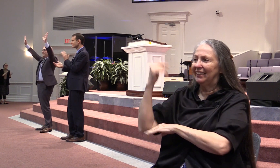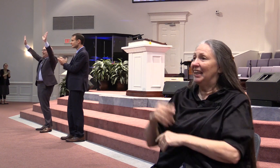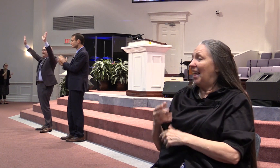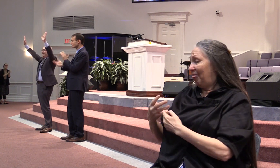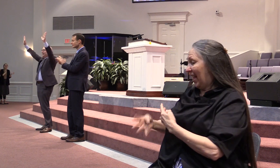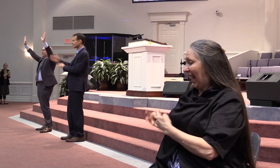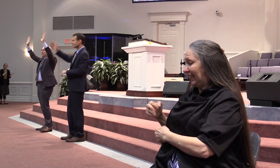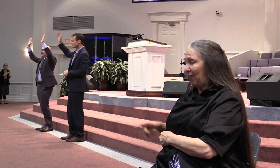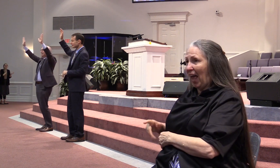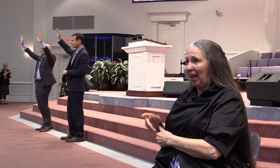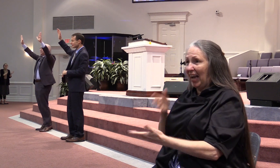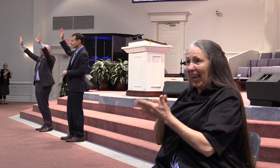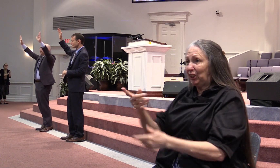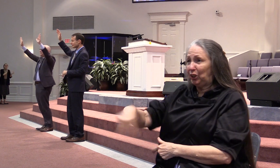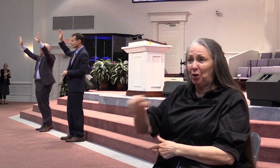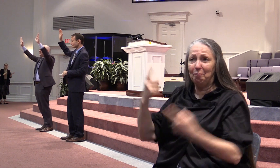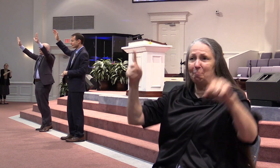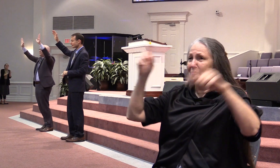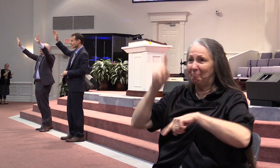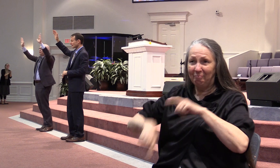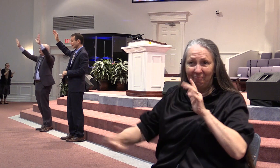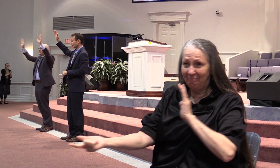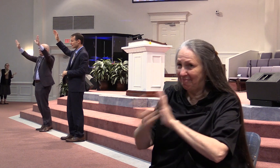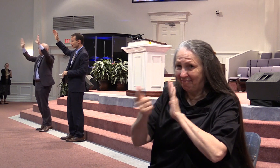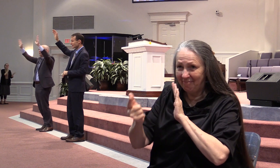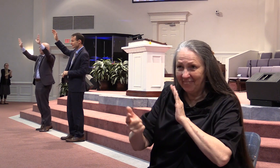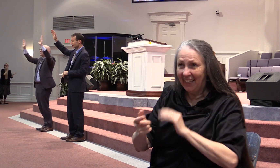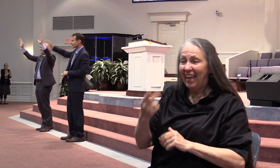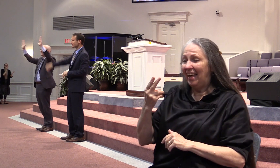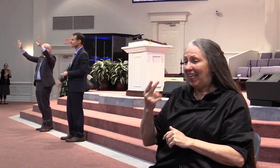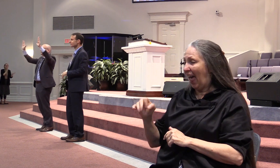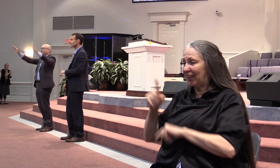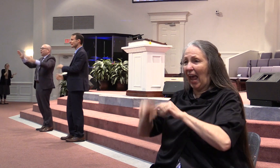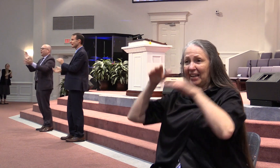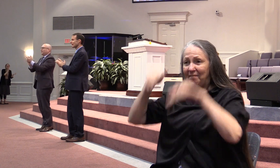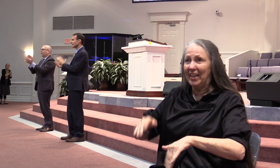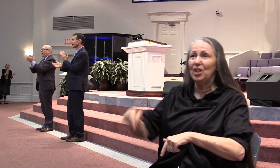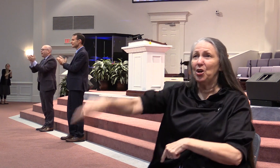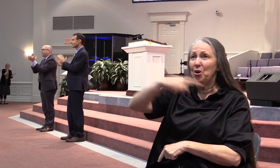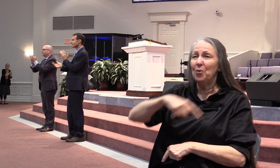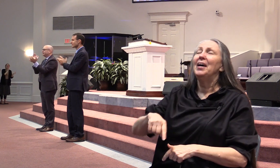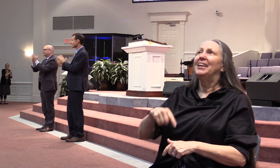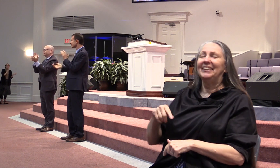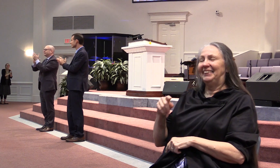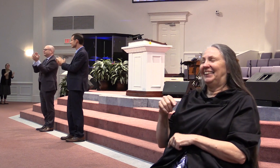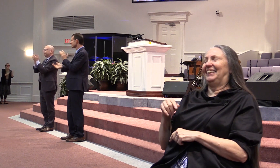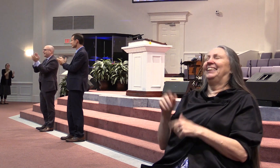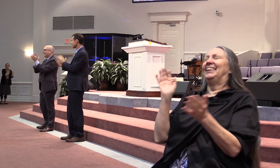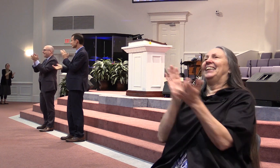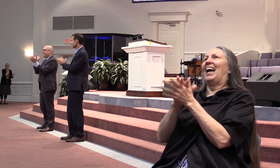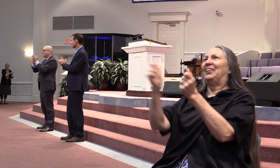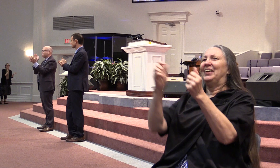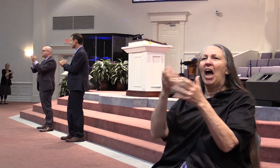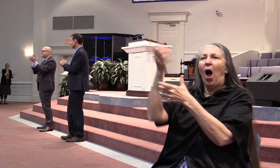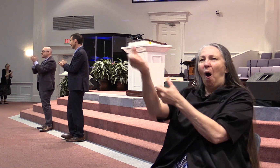shall not prevail against the church. Hell can't take the church down, so if you just stay locked together, if you just keep